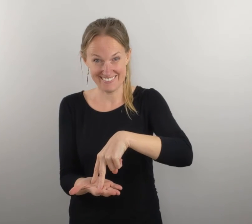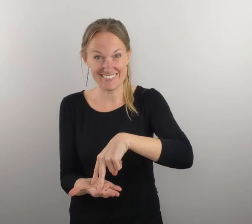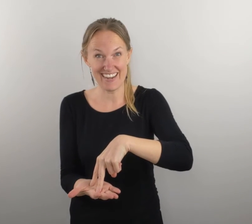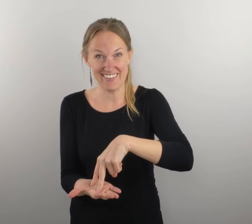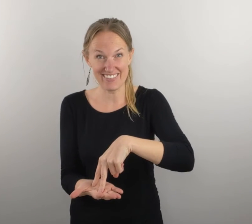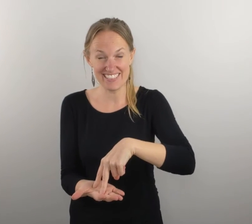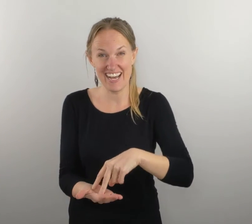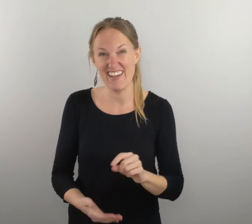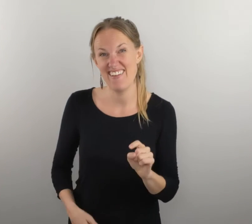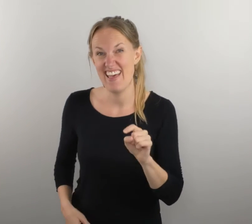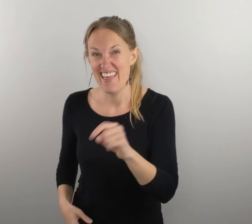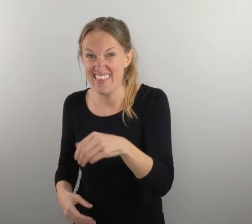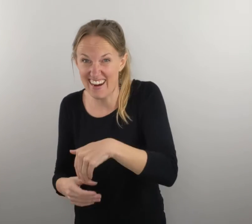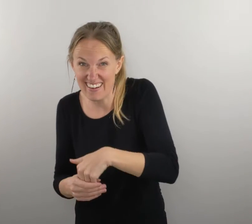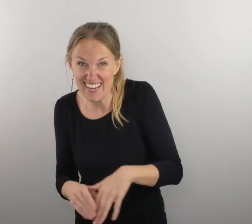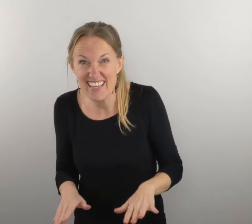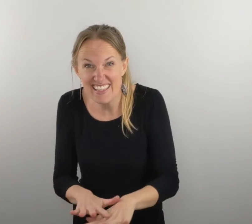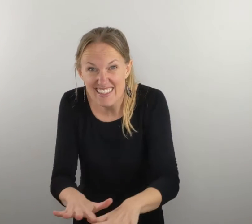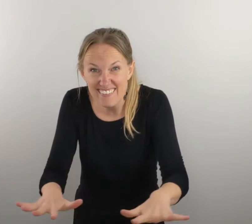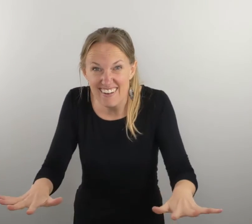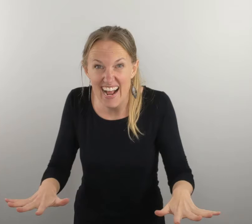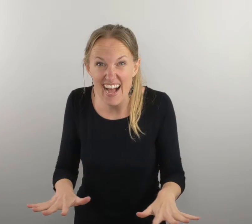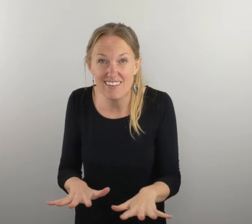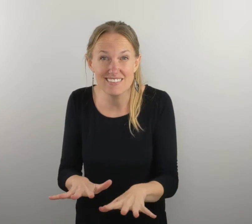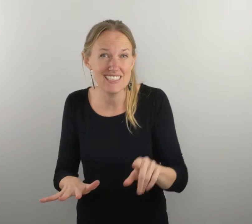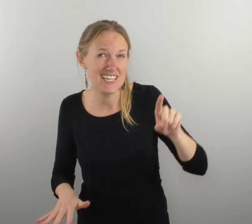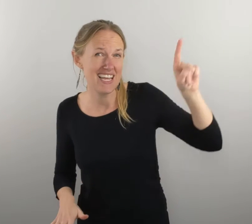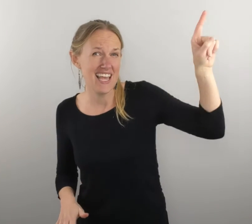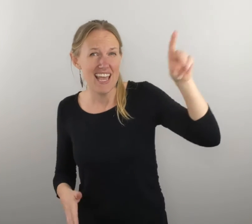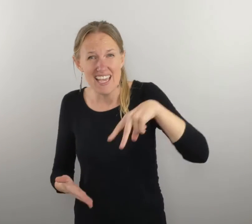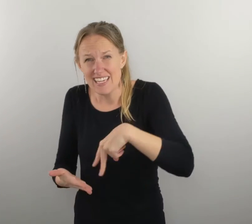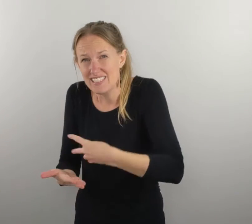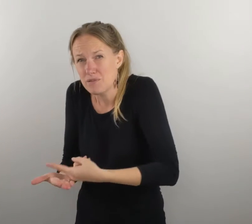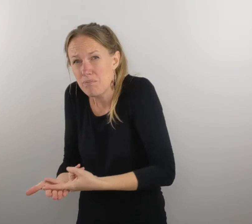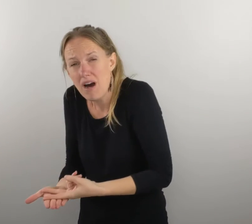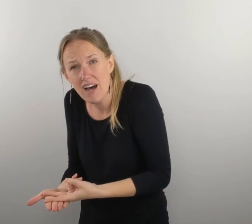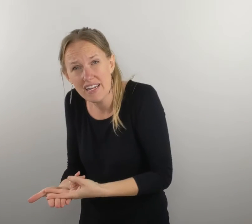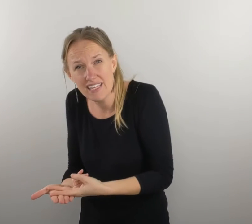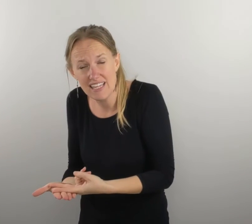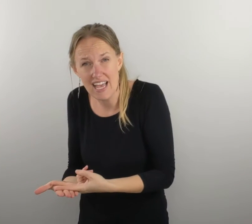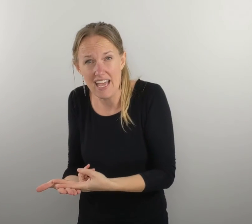Try it one more time. There in the ground his body lay,